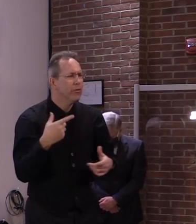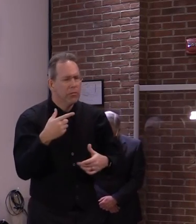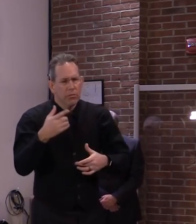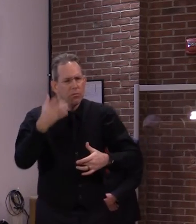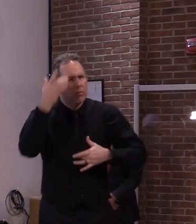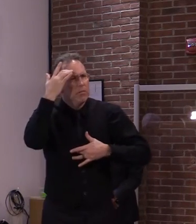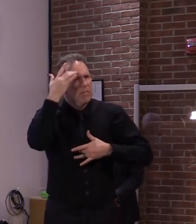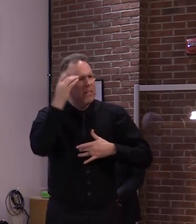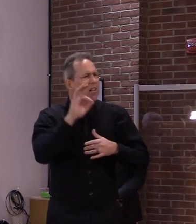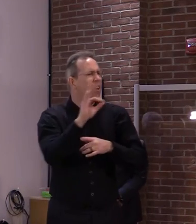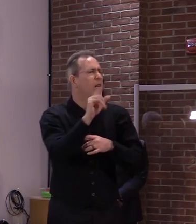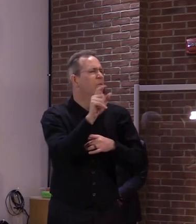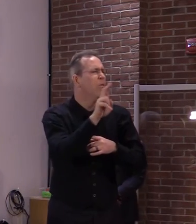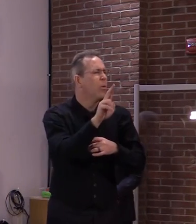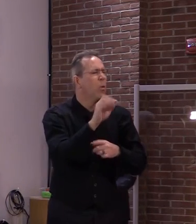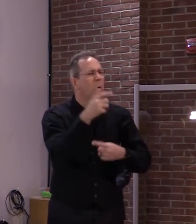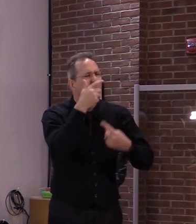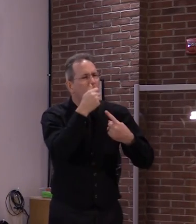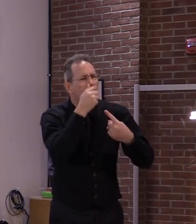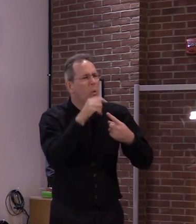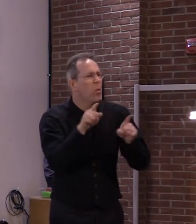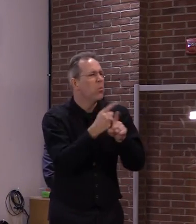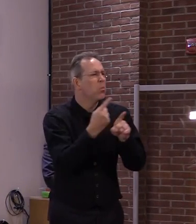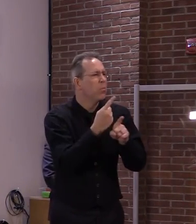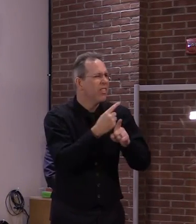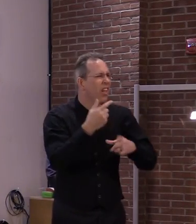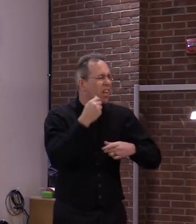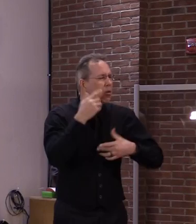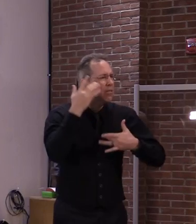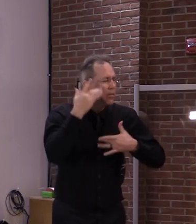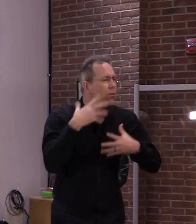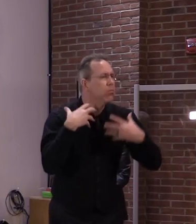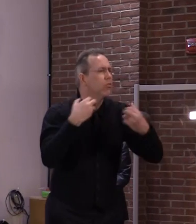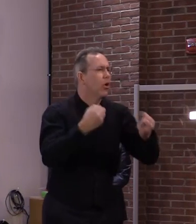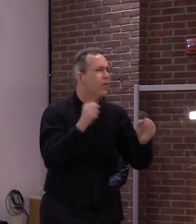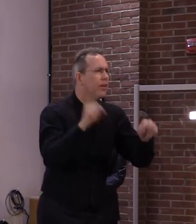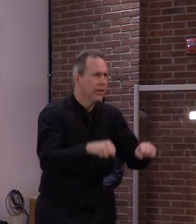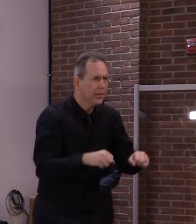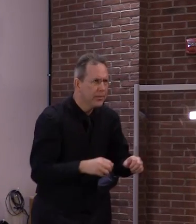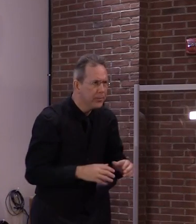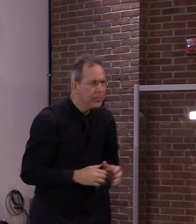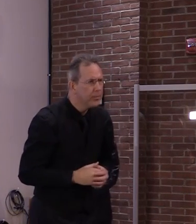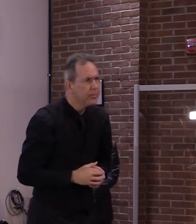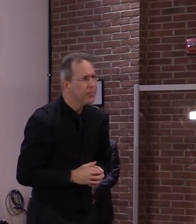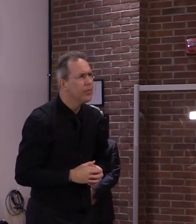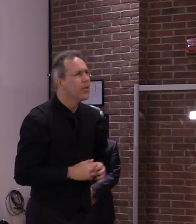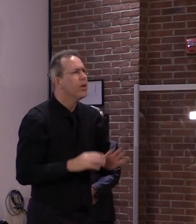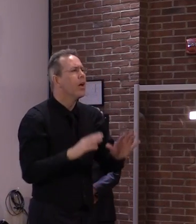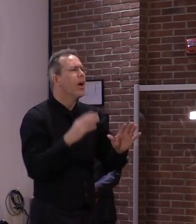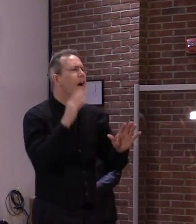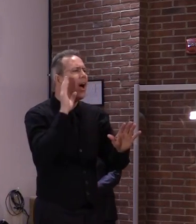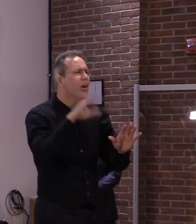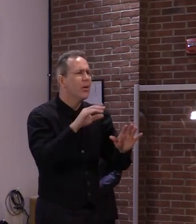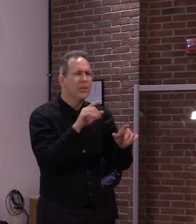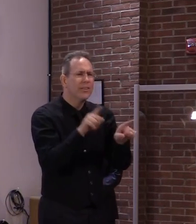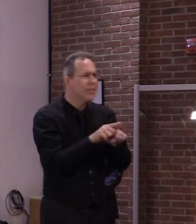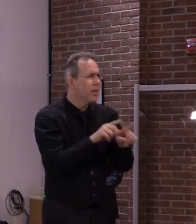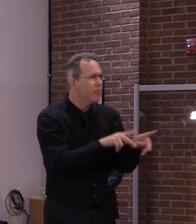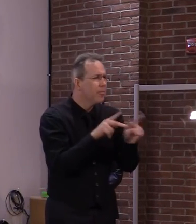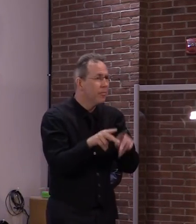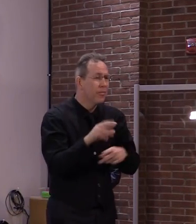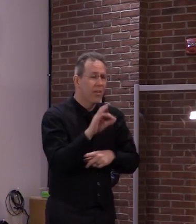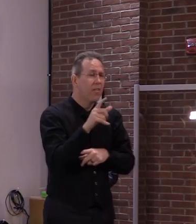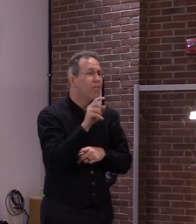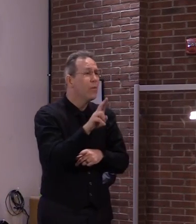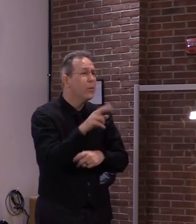So it's okay even with the flu shot for people to still get mild flu